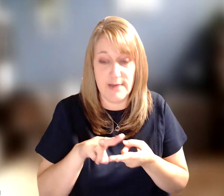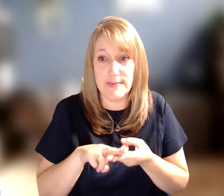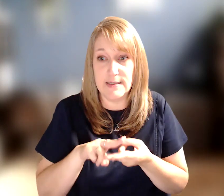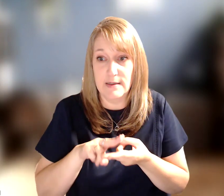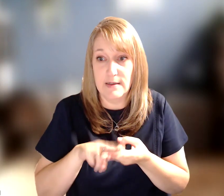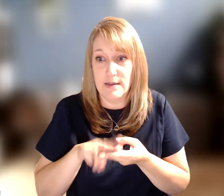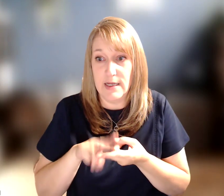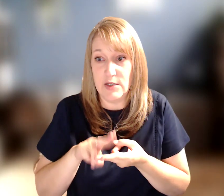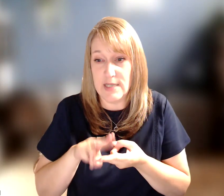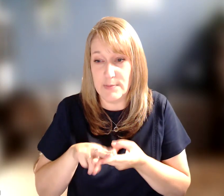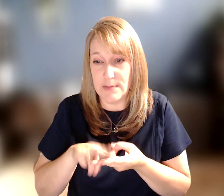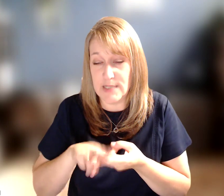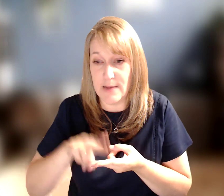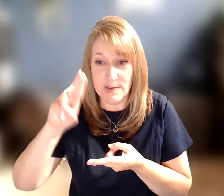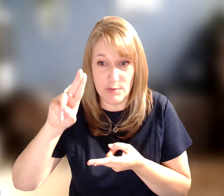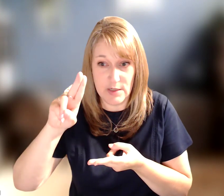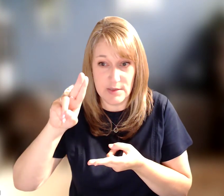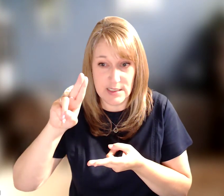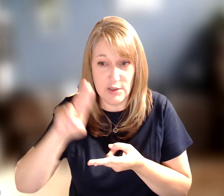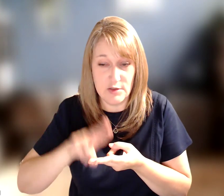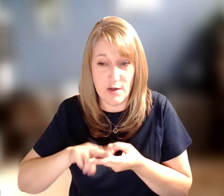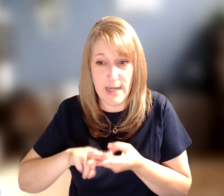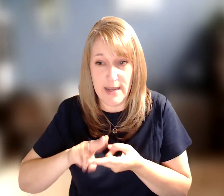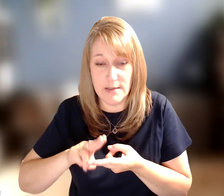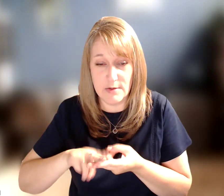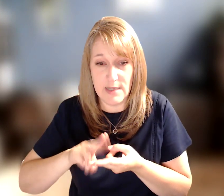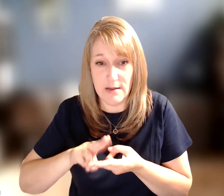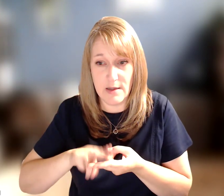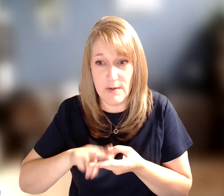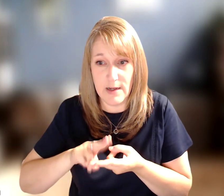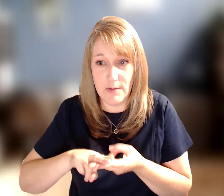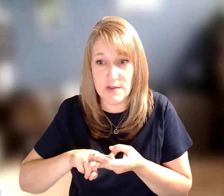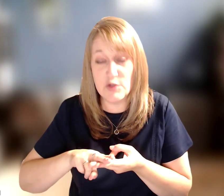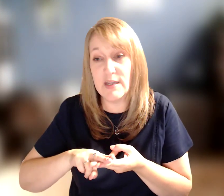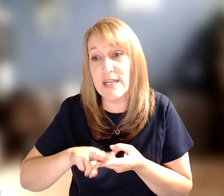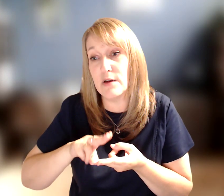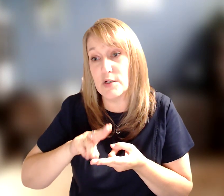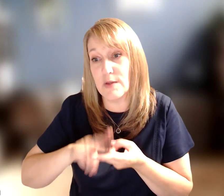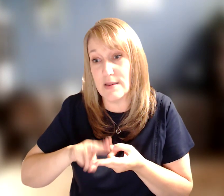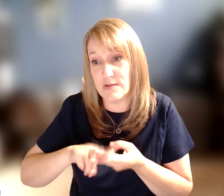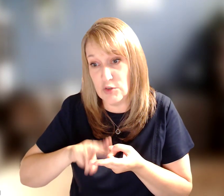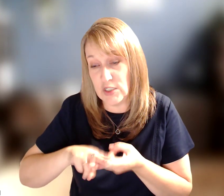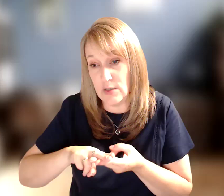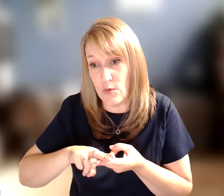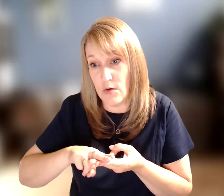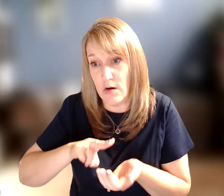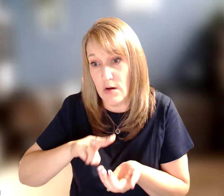shapes, and you tap, tap, tap. This would be still your dominant hand or the hand that you write with. So you can either do it sushi or